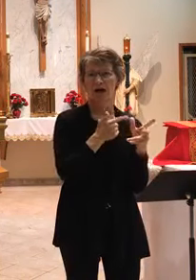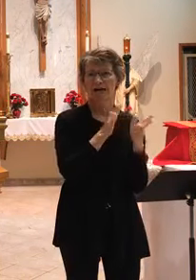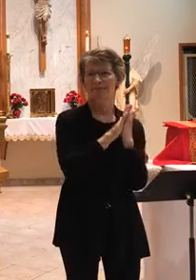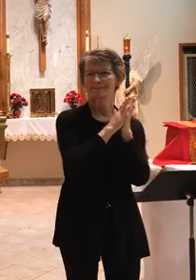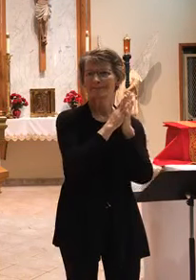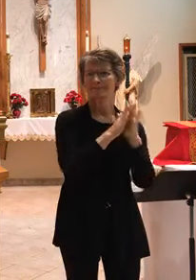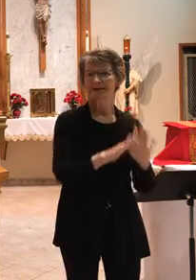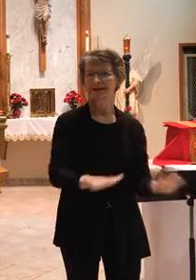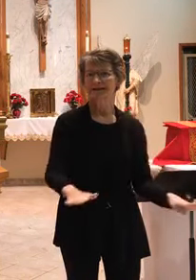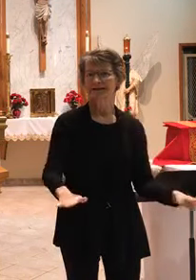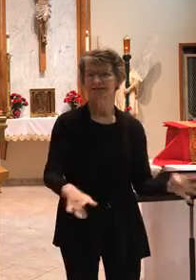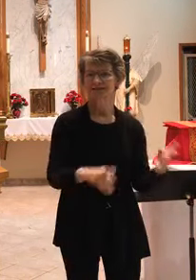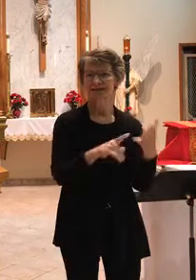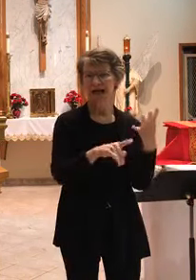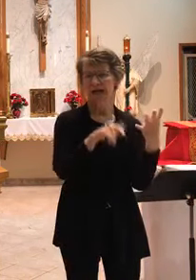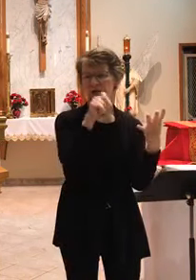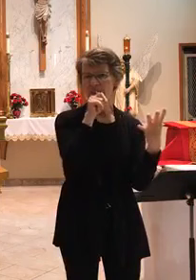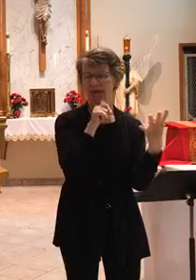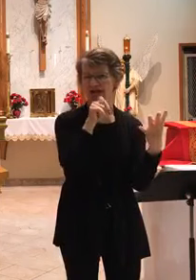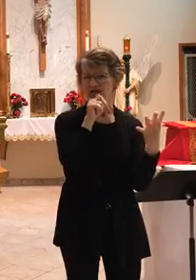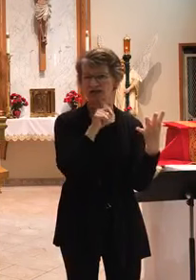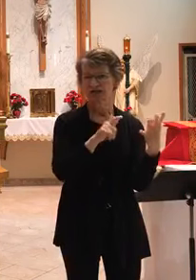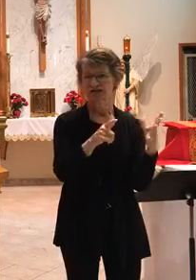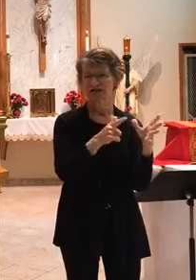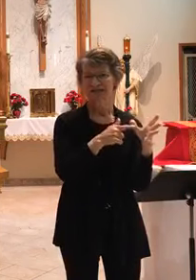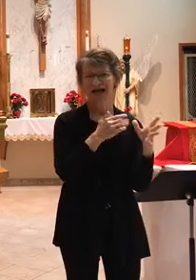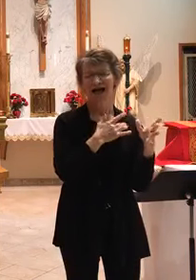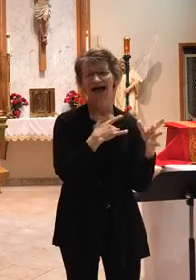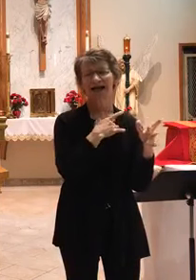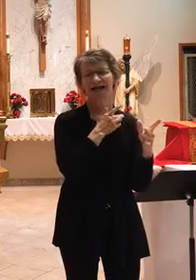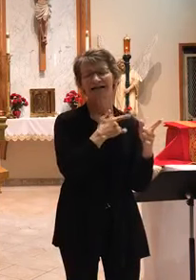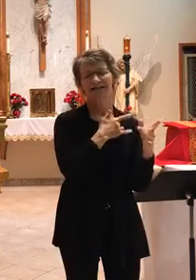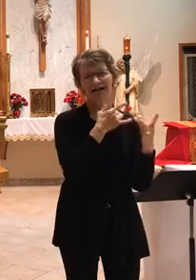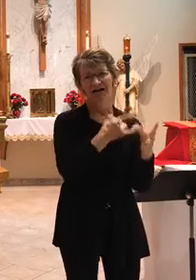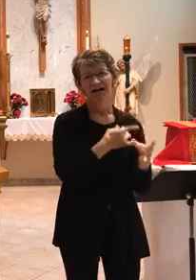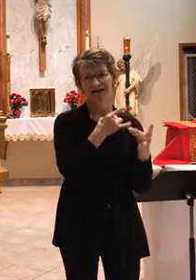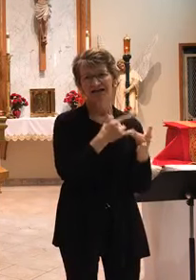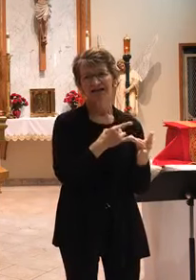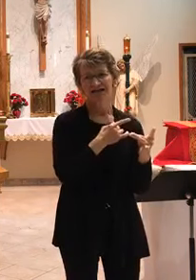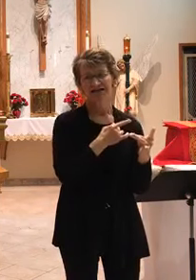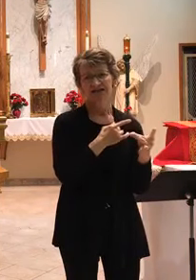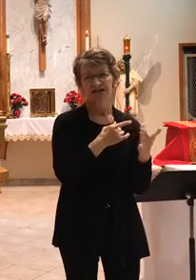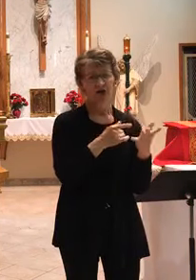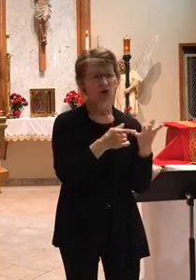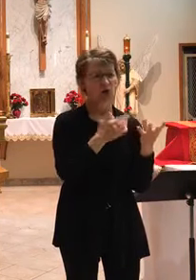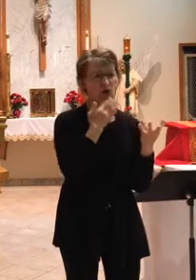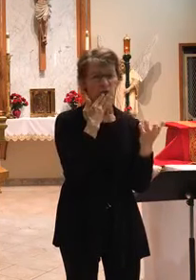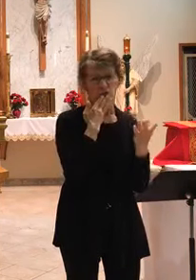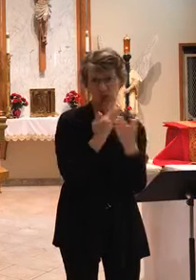peace, patience, kindness, goodness,